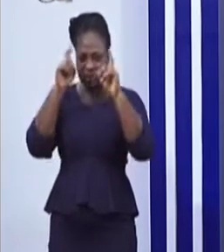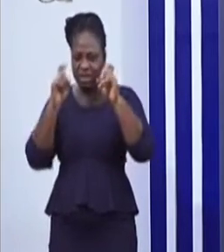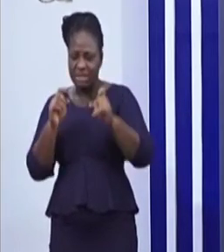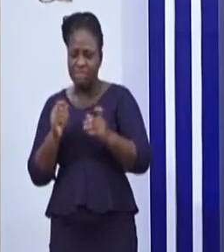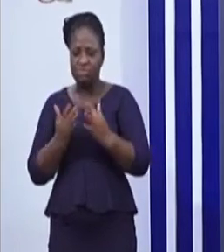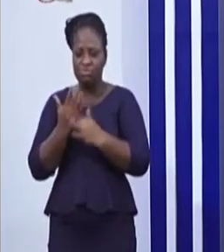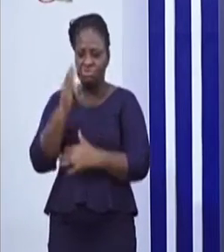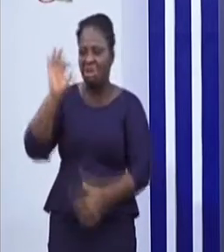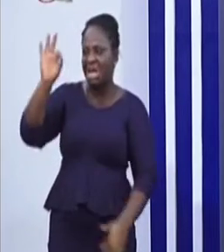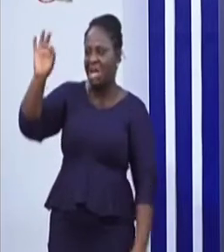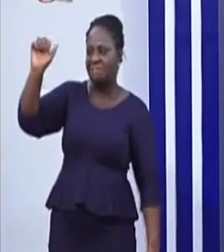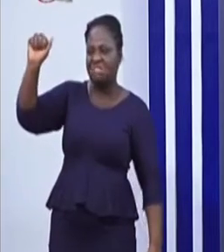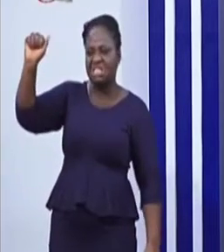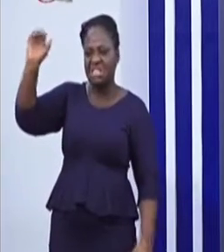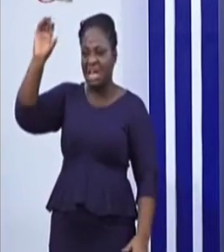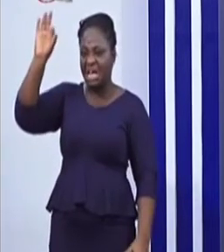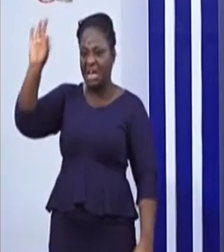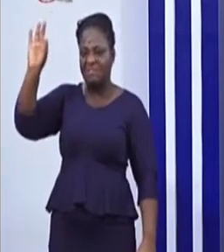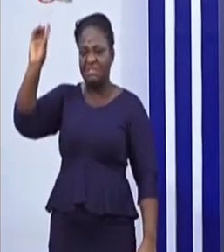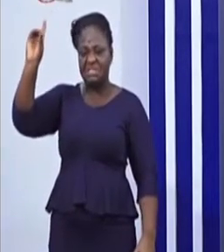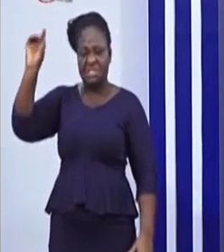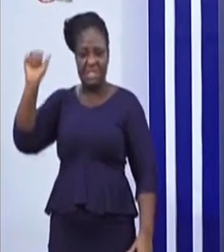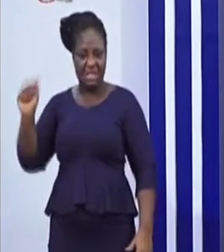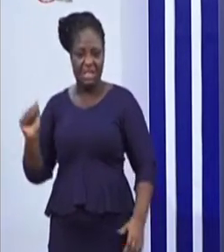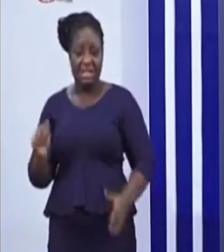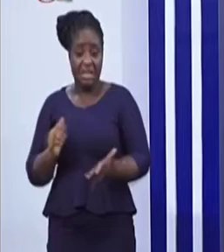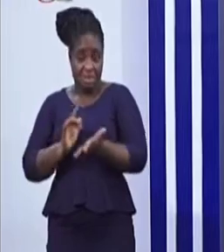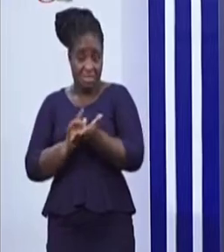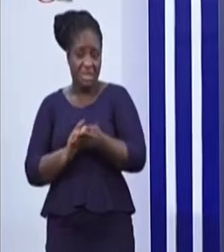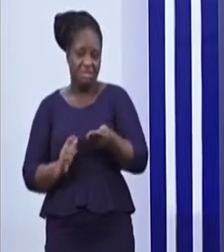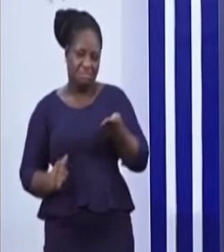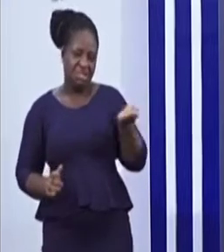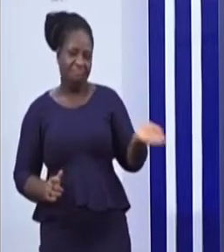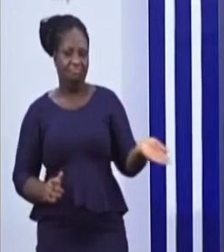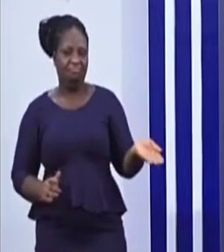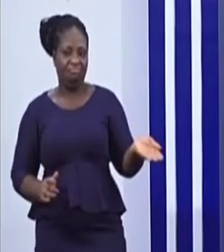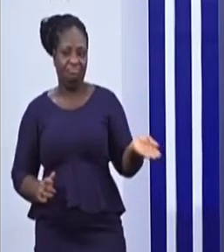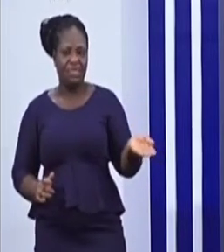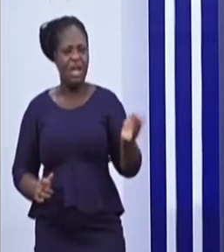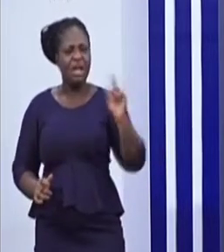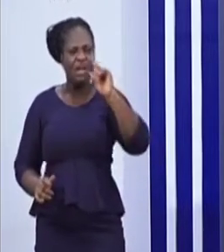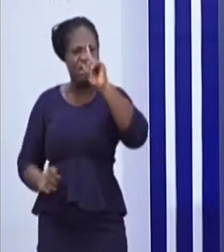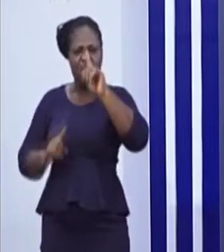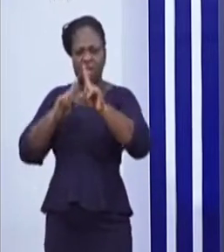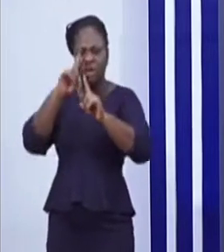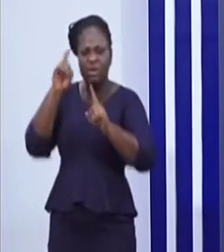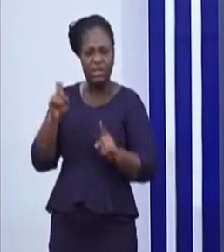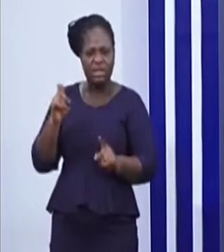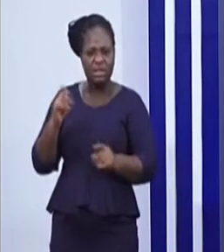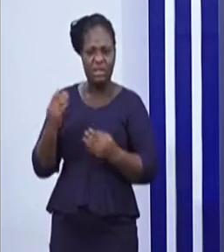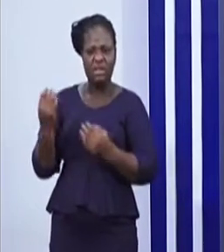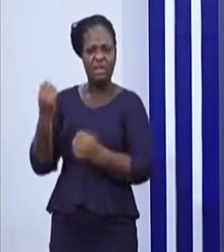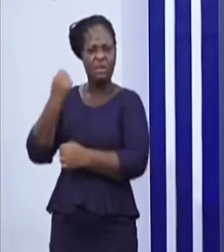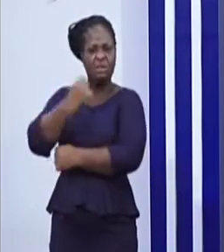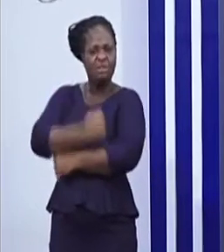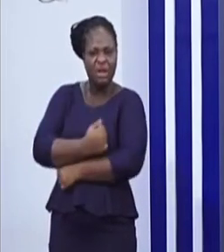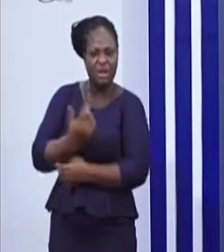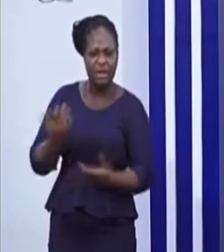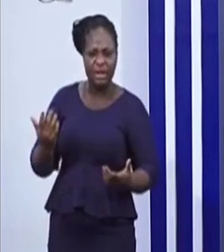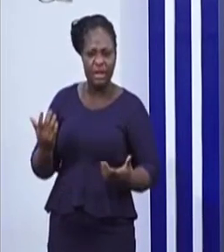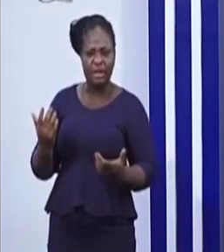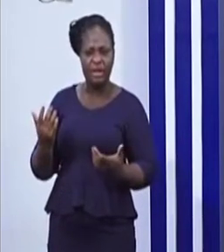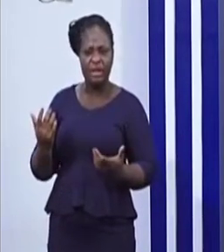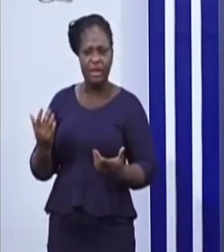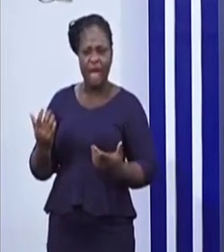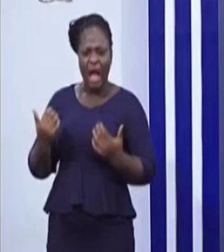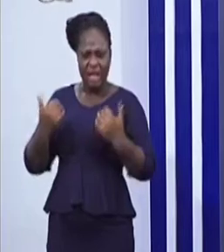other agencies, and those medicines will be available. There was a question on burial. We